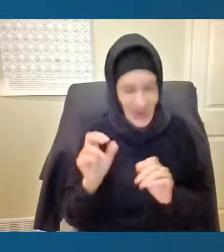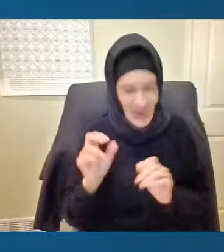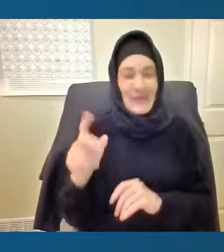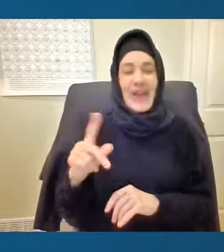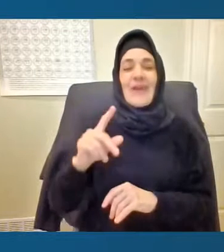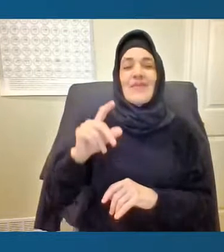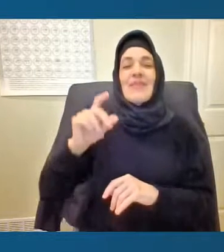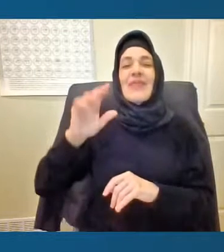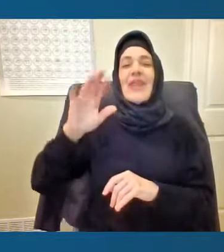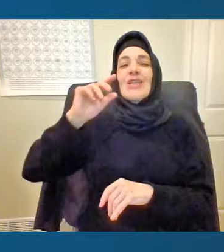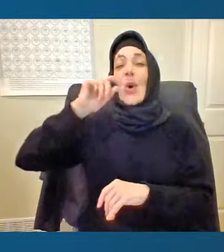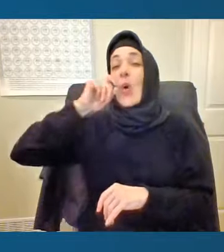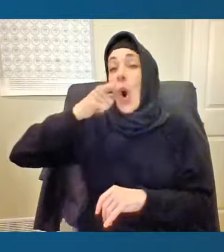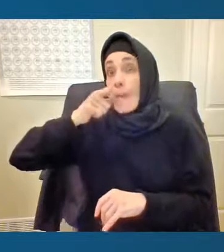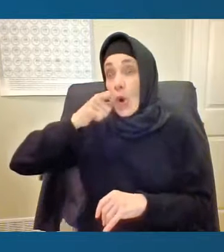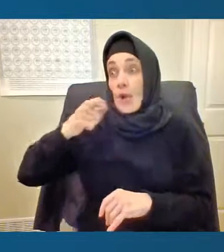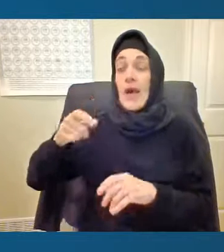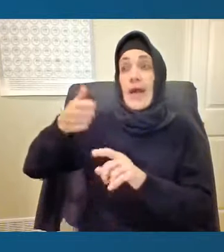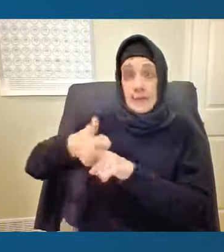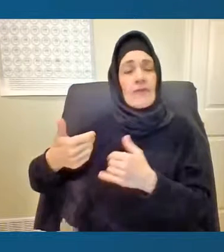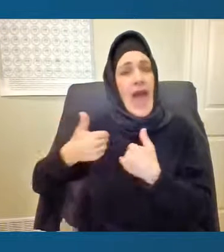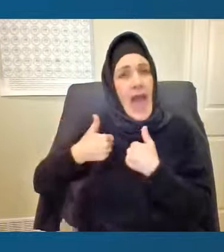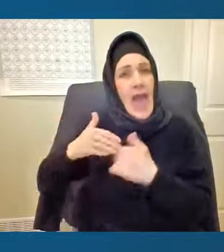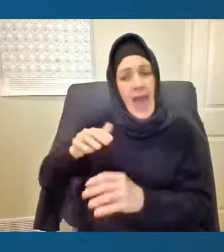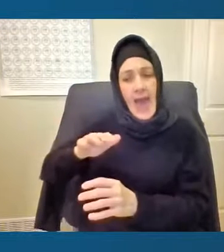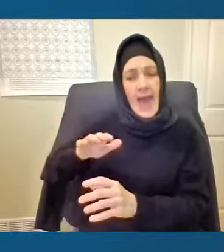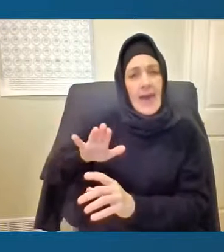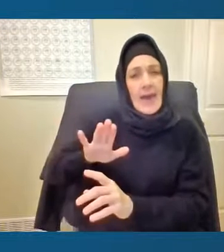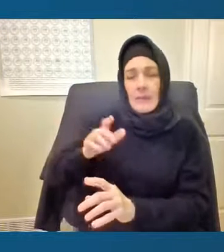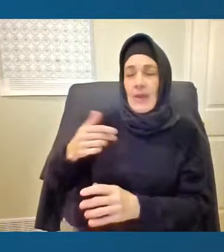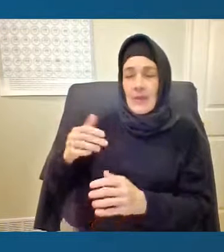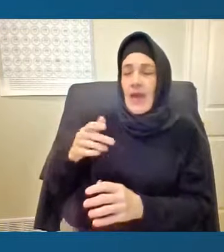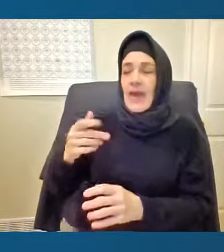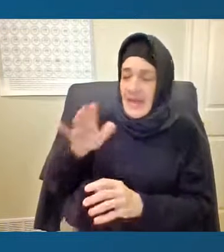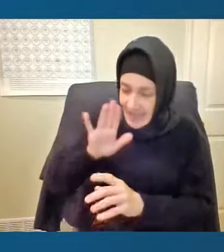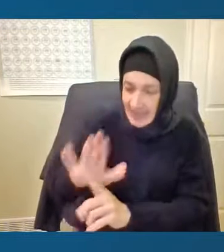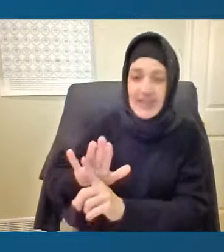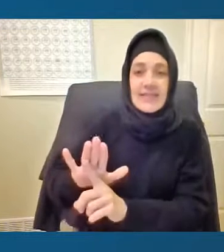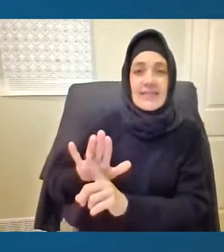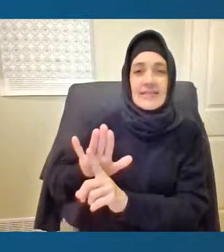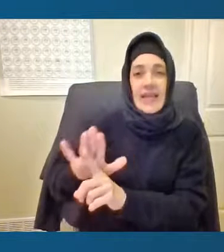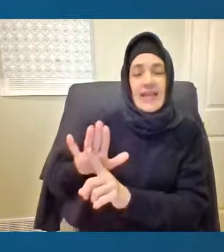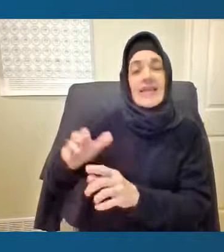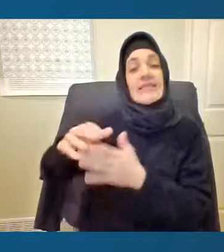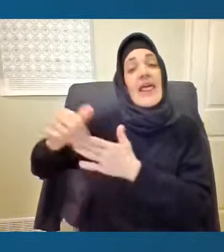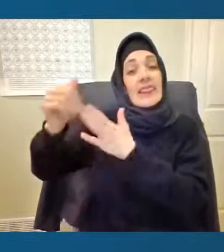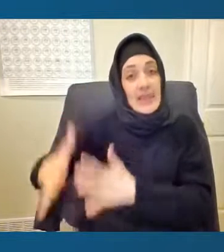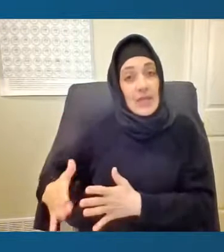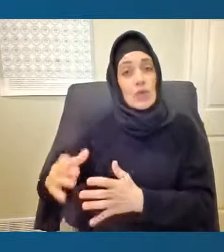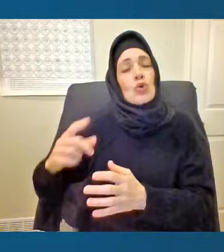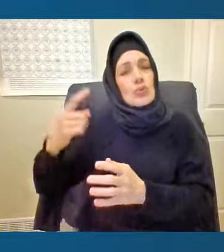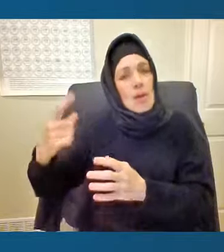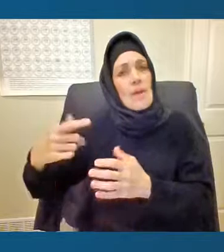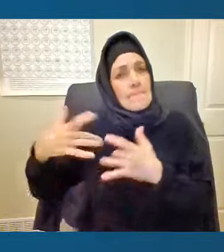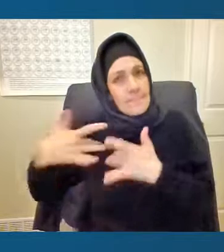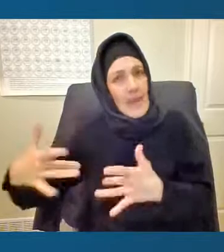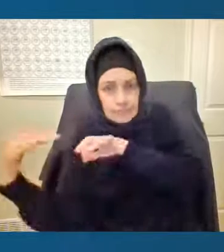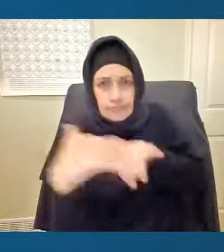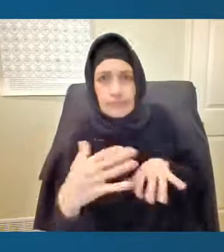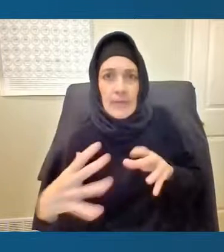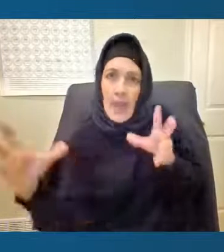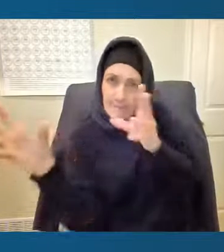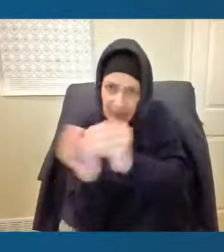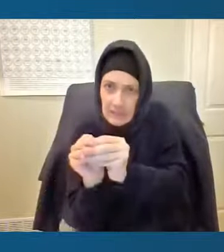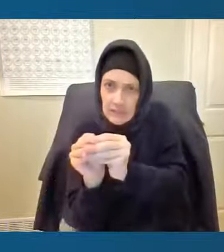very often to keep them in line. Right. And so one of the leaders had come to meet him,